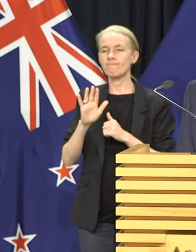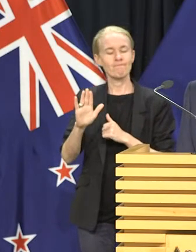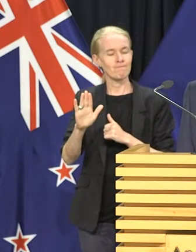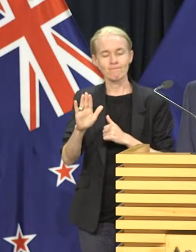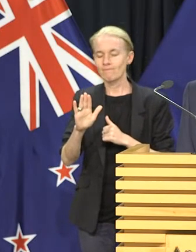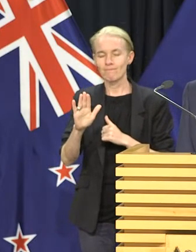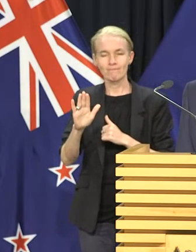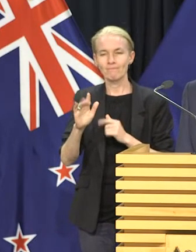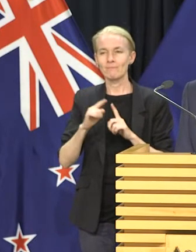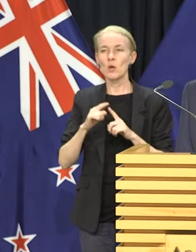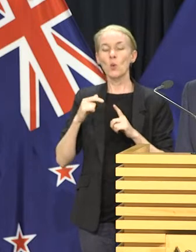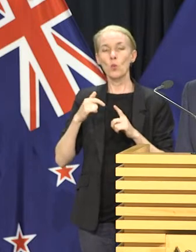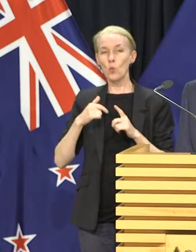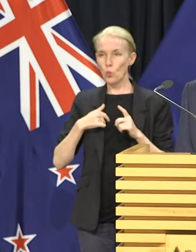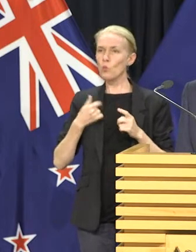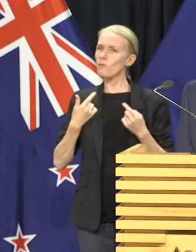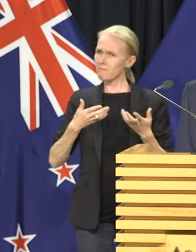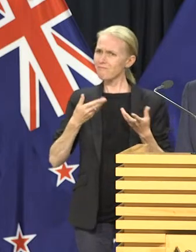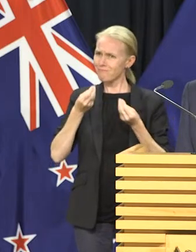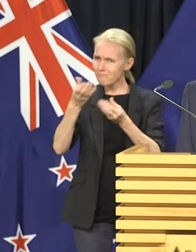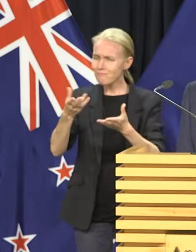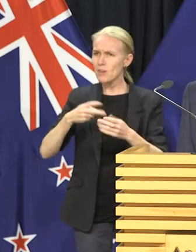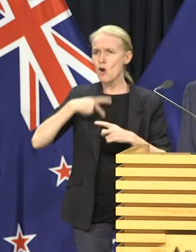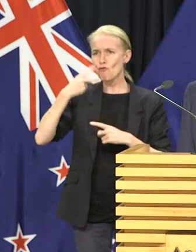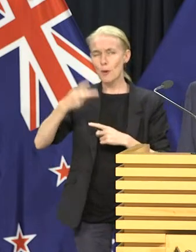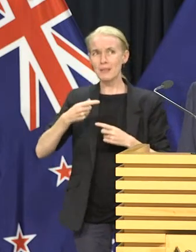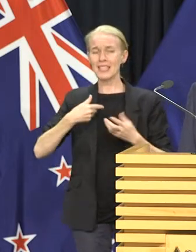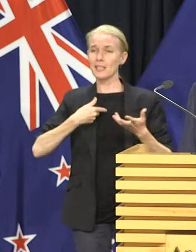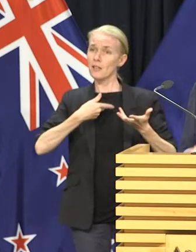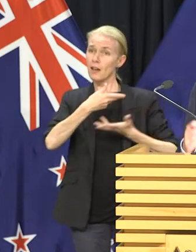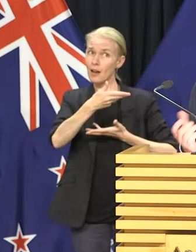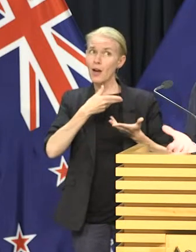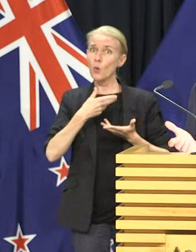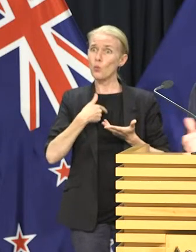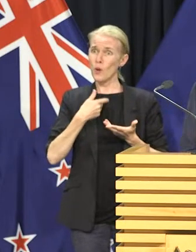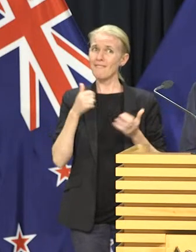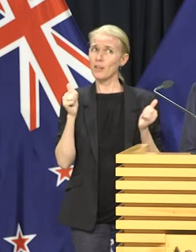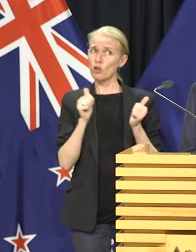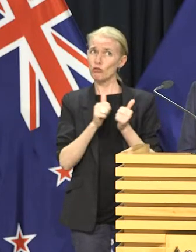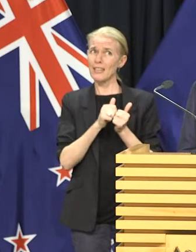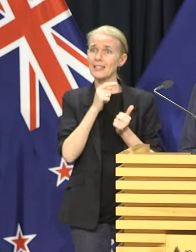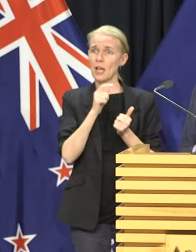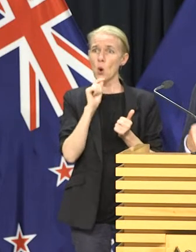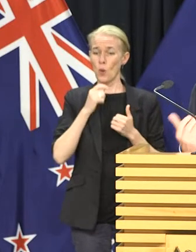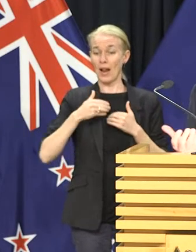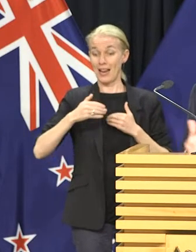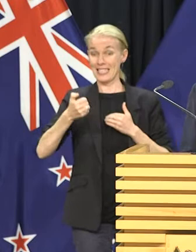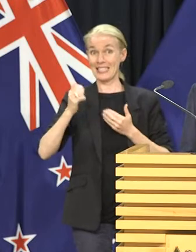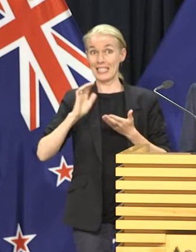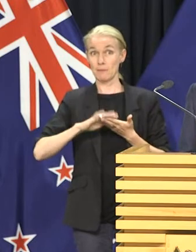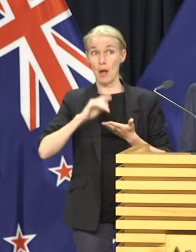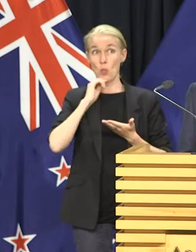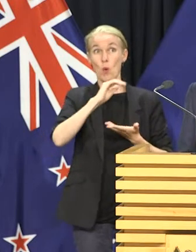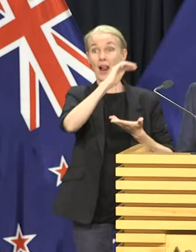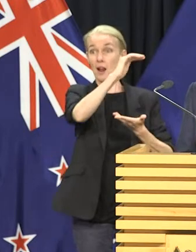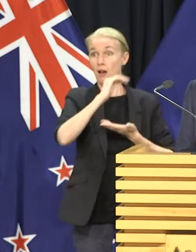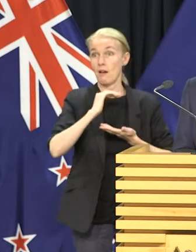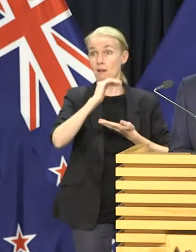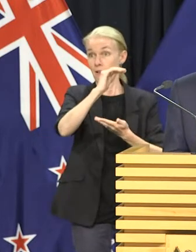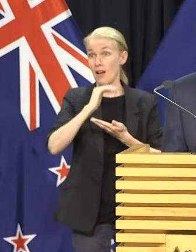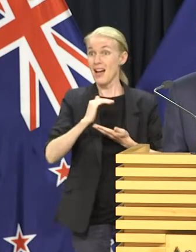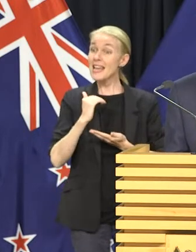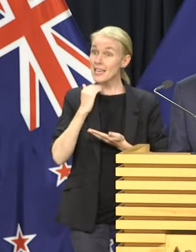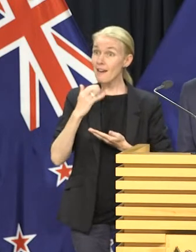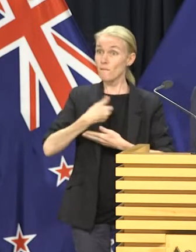the coming 6 months of enough Pfizer-BioNTech vaccine to vaccinate our entire population, and also to support vaccination